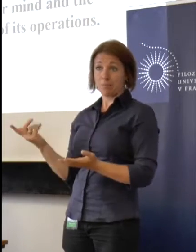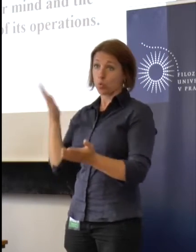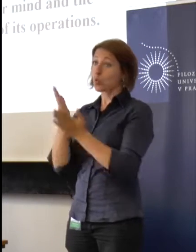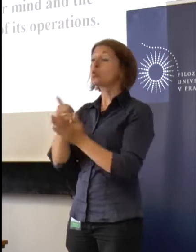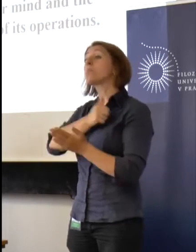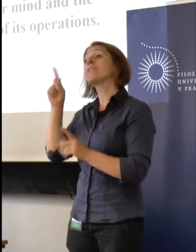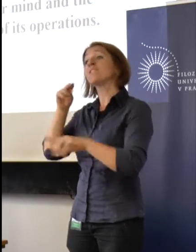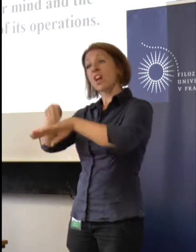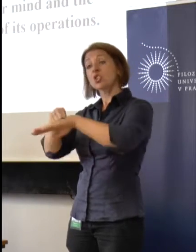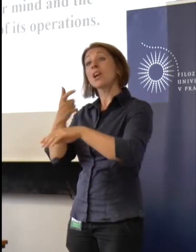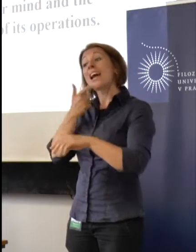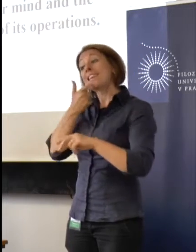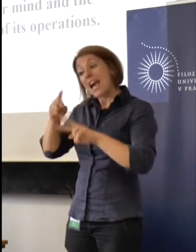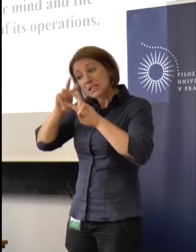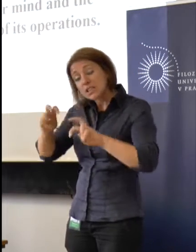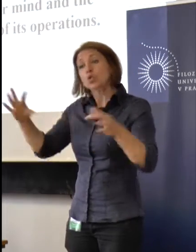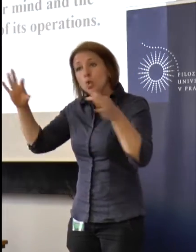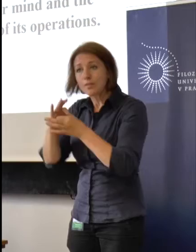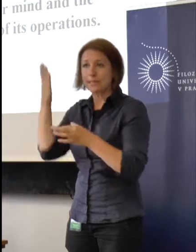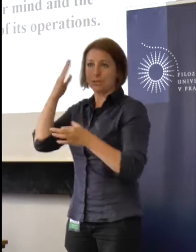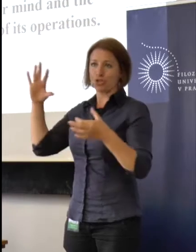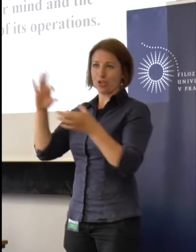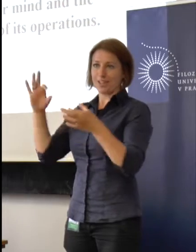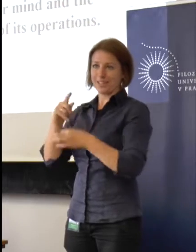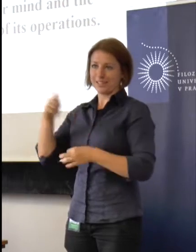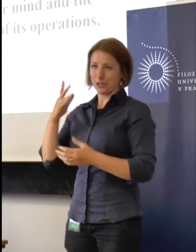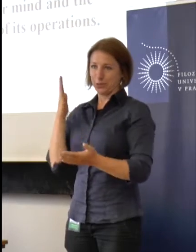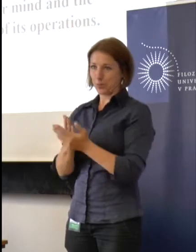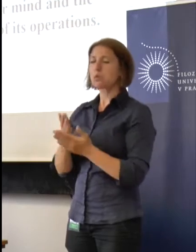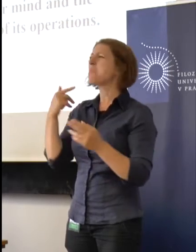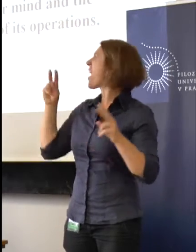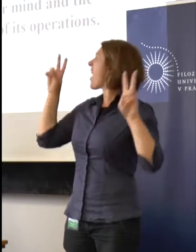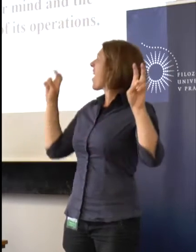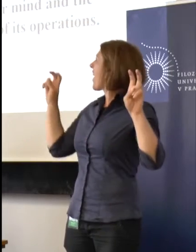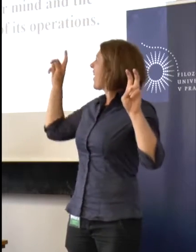but let us focus on the English translation. So just look at the